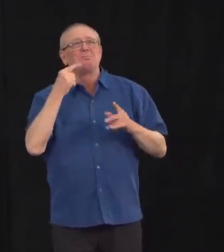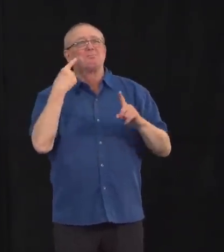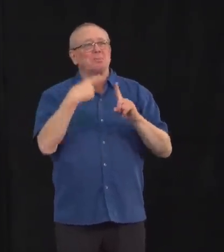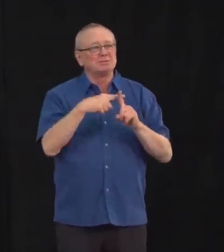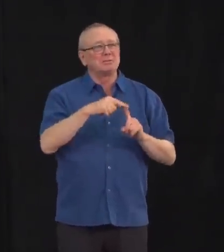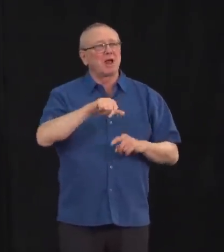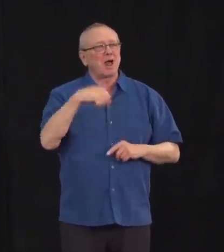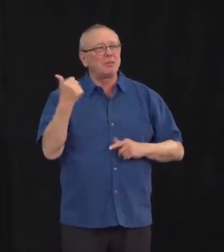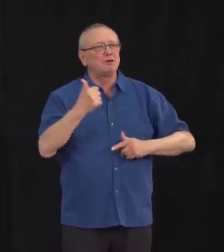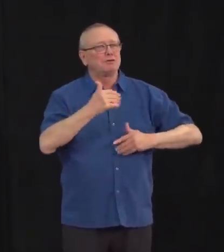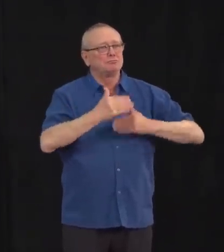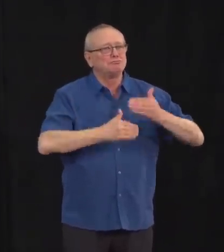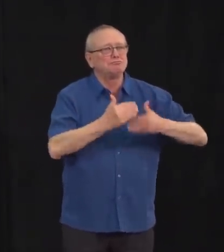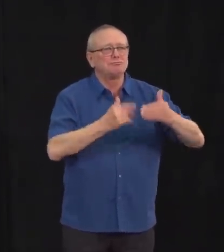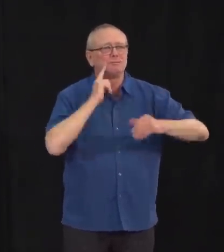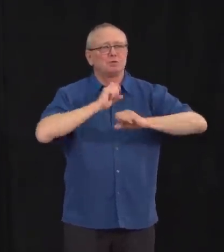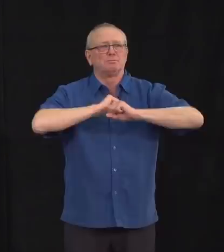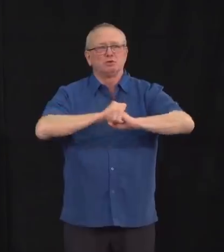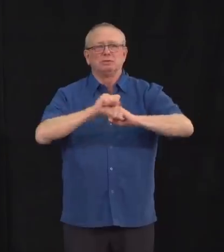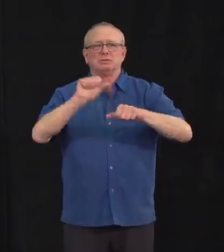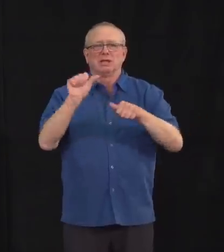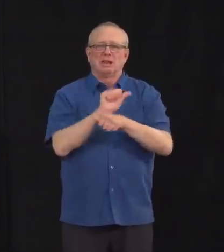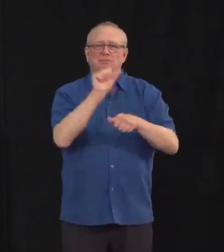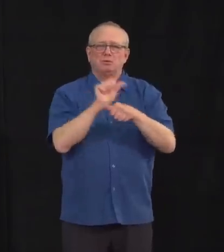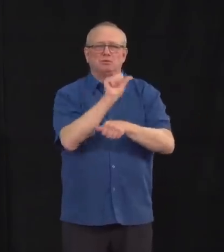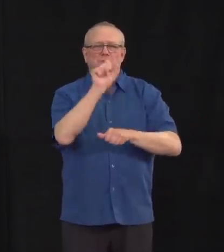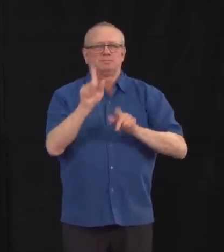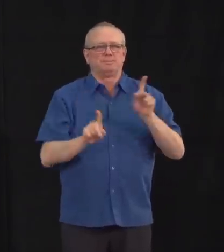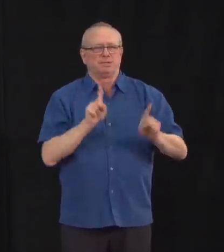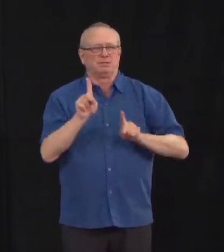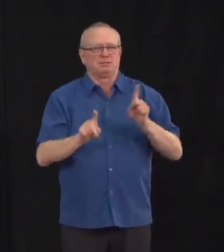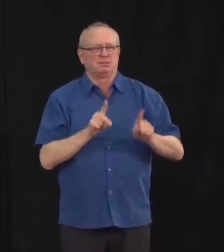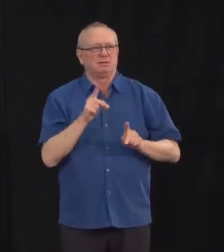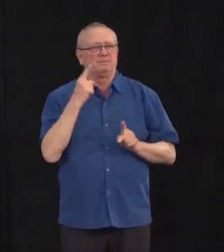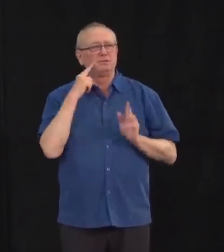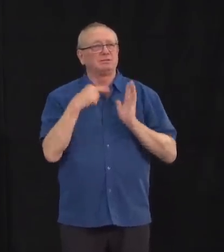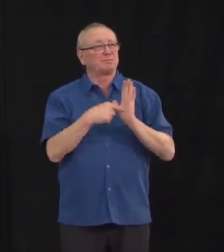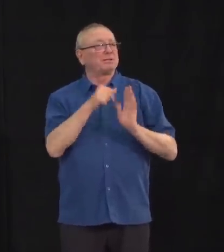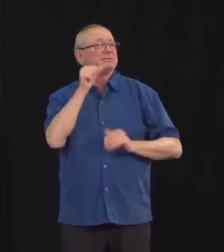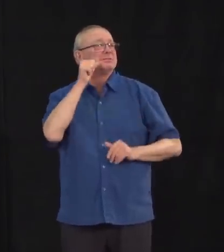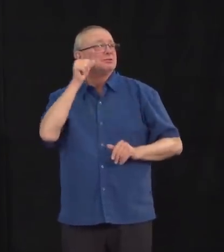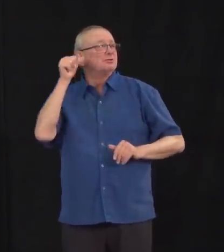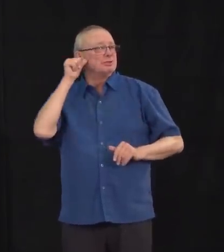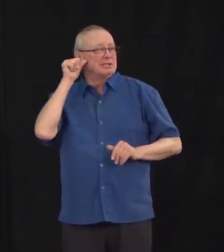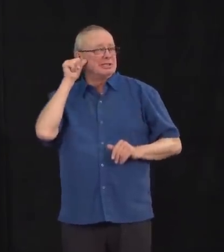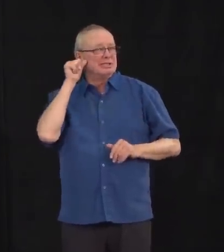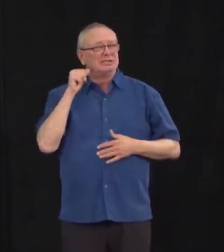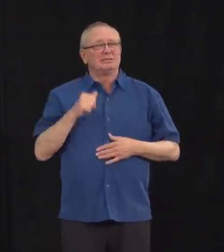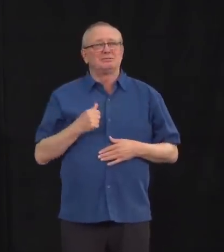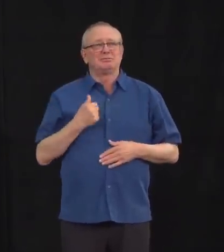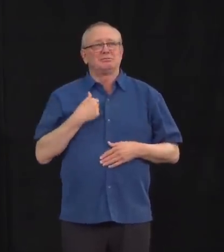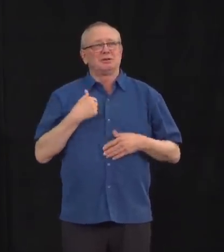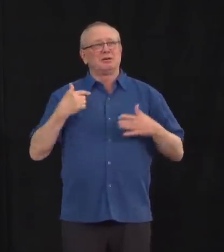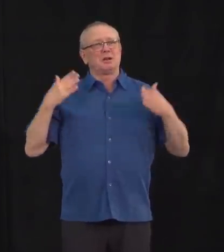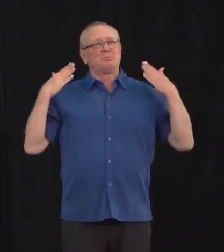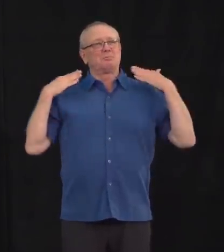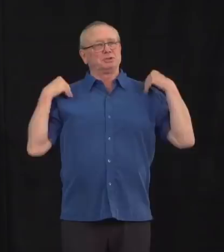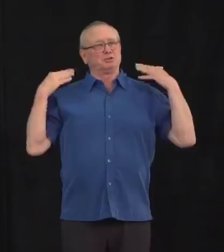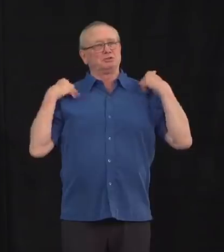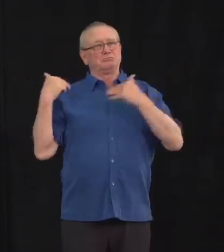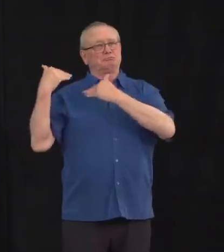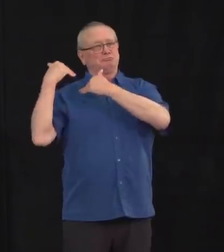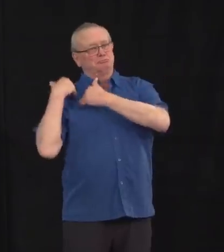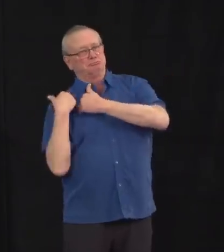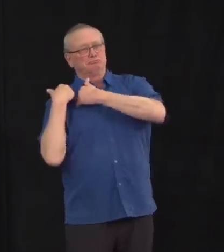Albertans across this province. Yesterday, I signed a ministerial order, a number of ministerial orders, that included actions to help